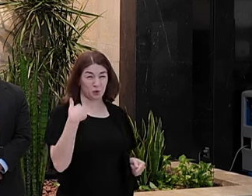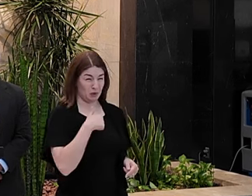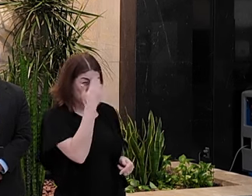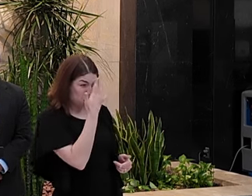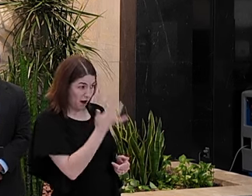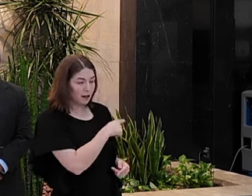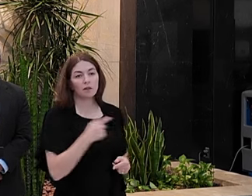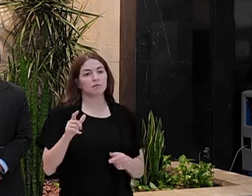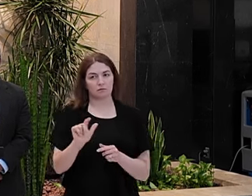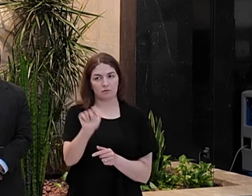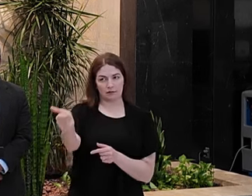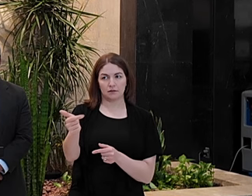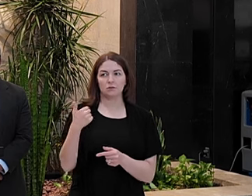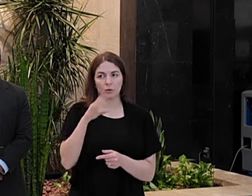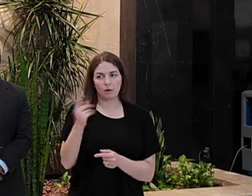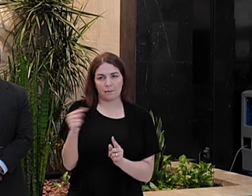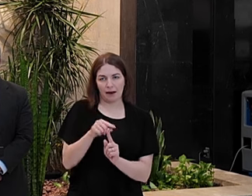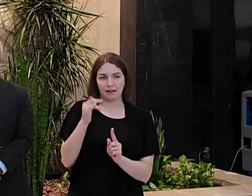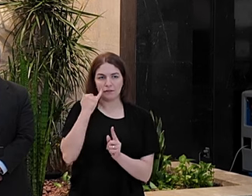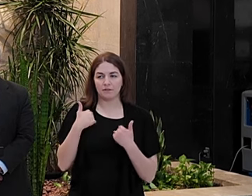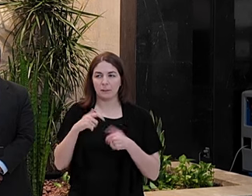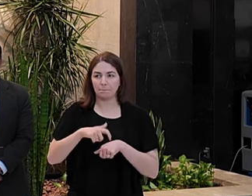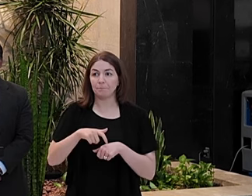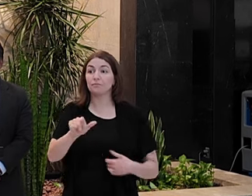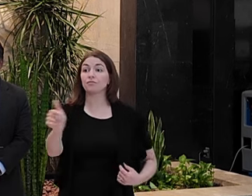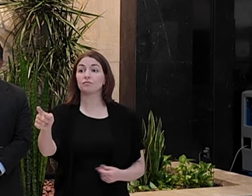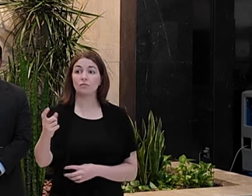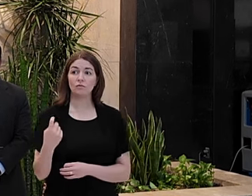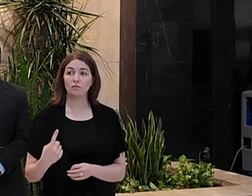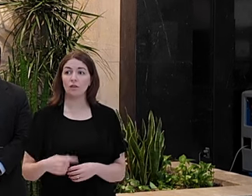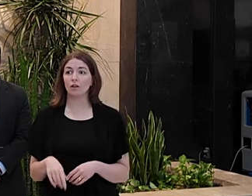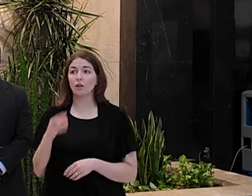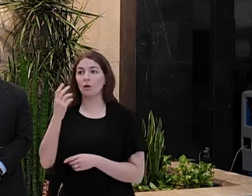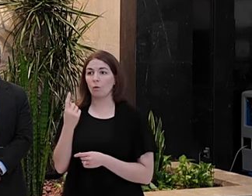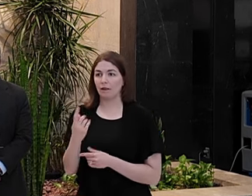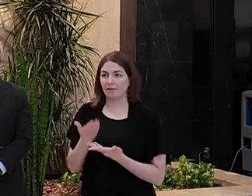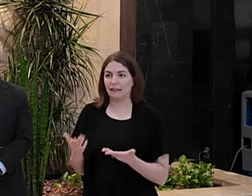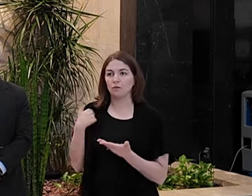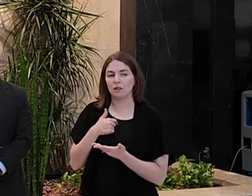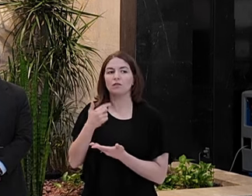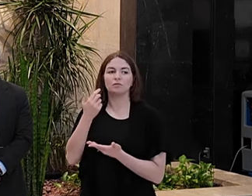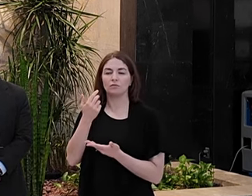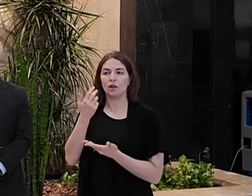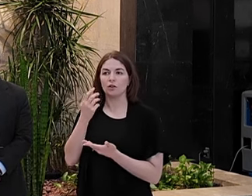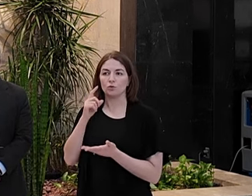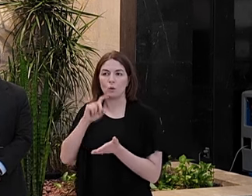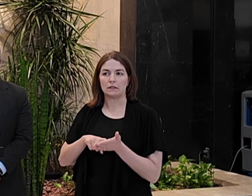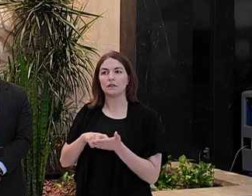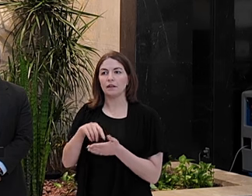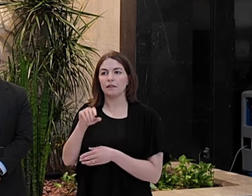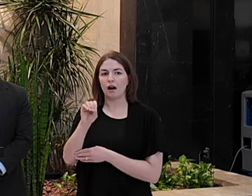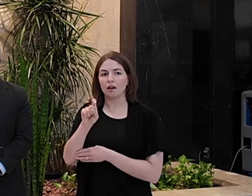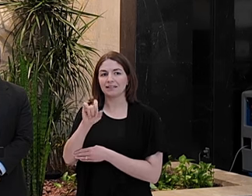cover it. One of the things that came out of this is revelation that the oxidation system is also down. Are you able to say how many